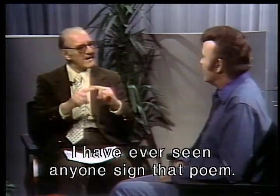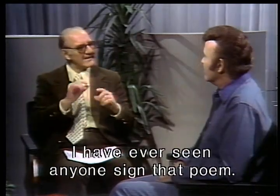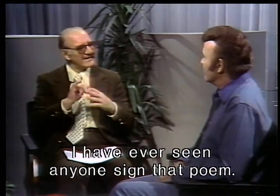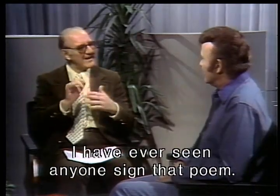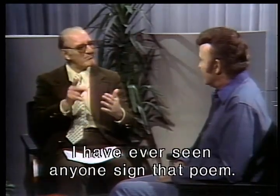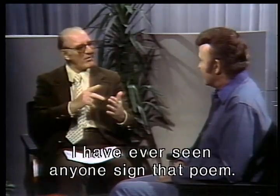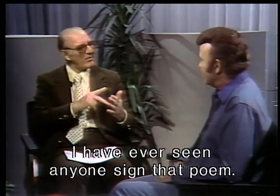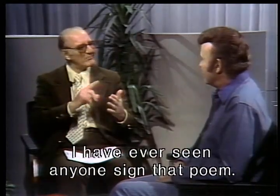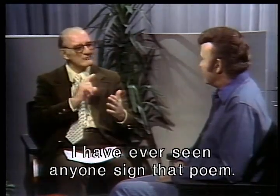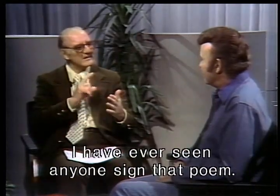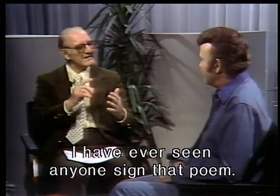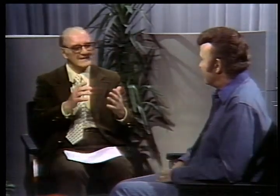that poem. Really,